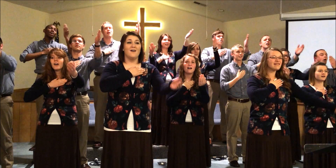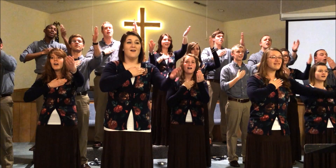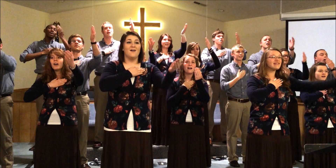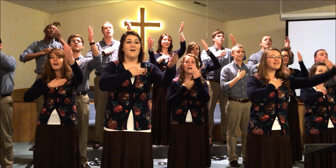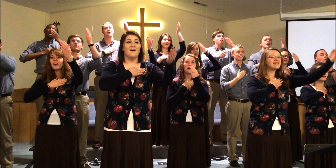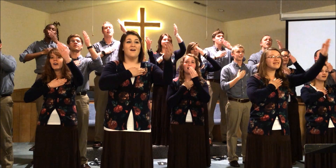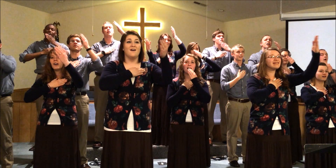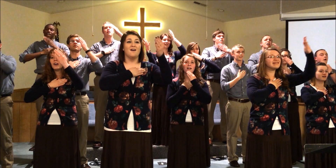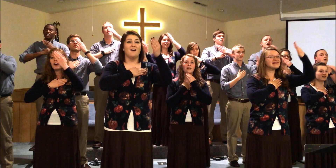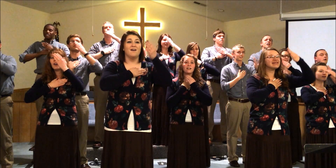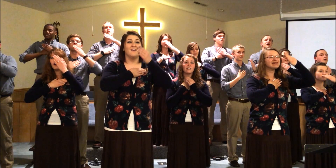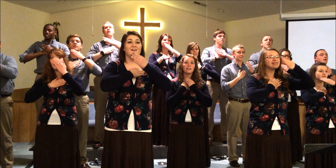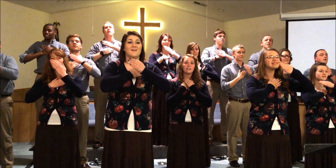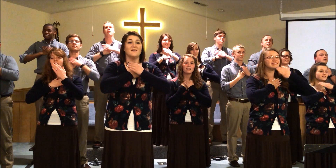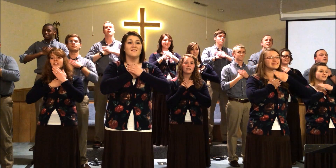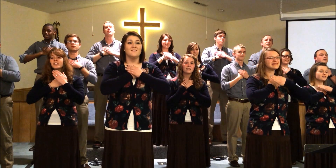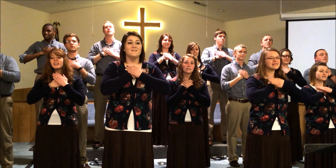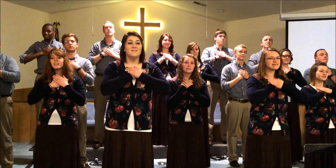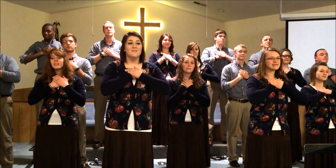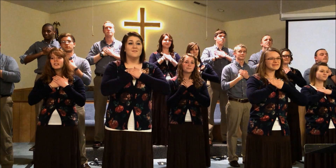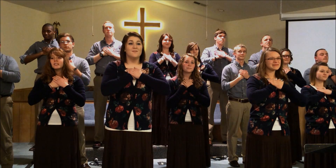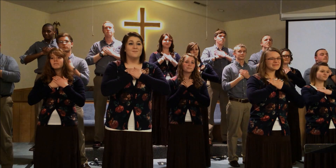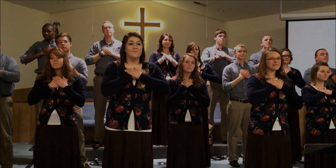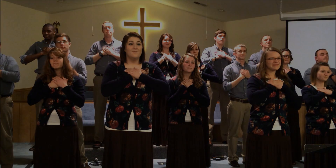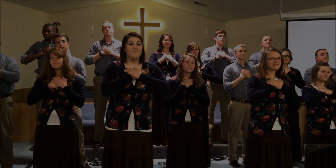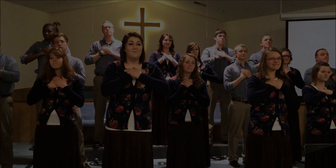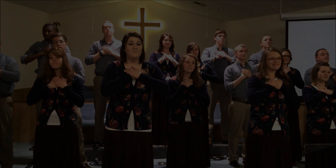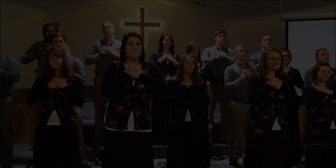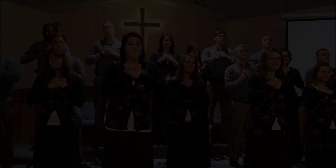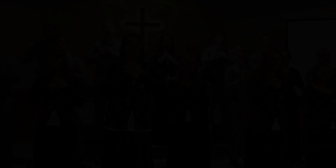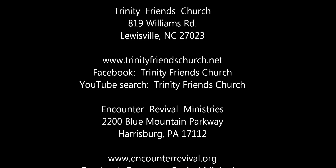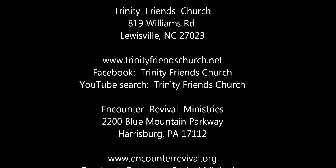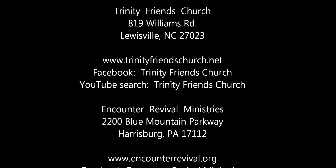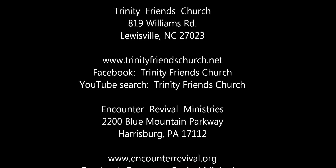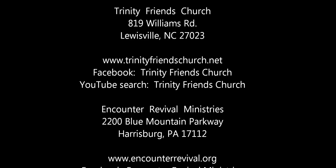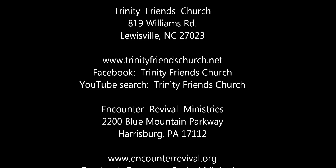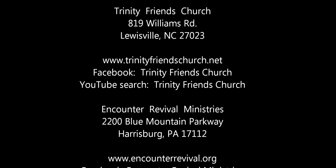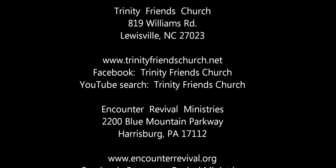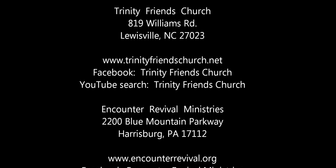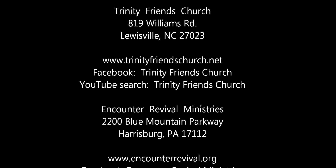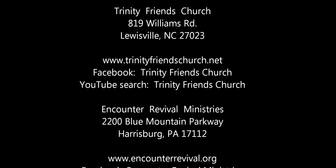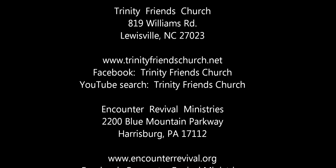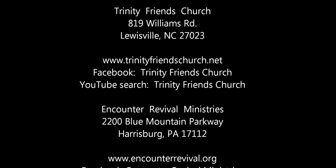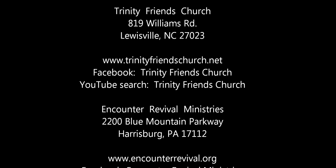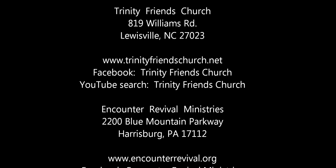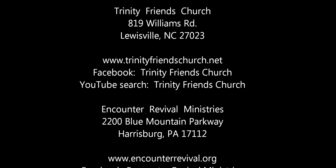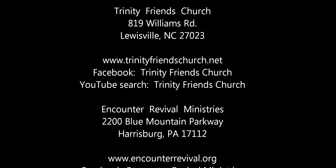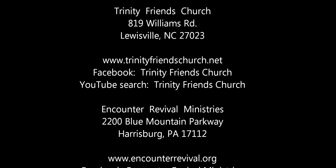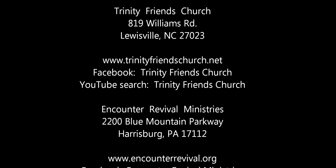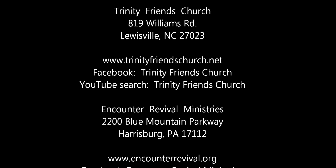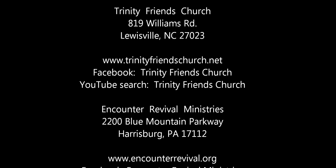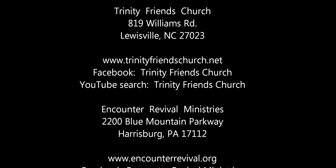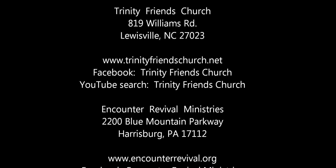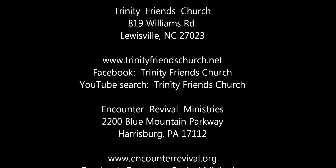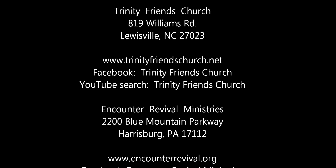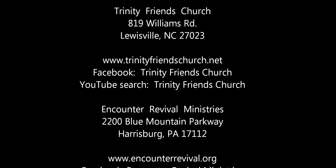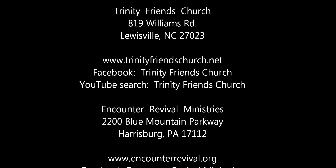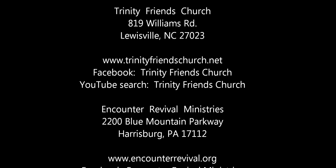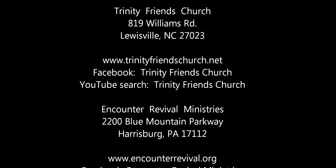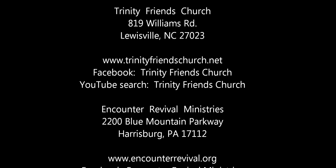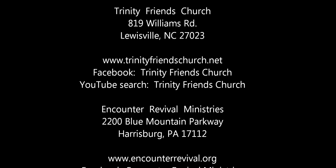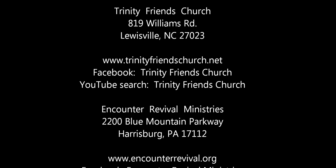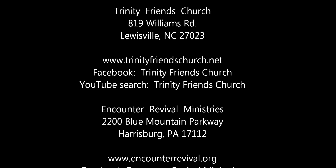are